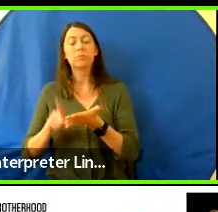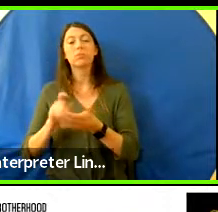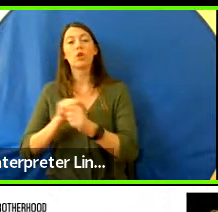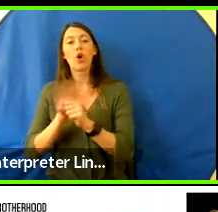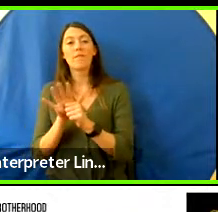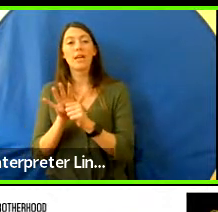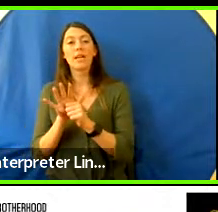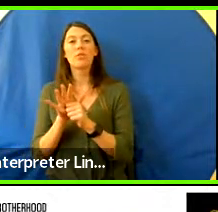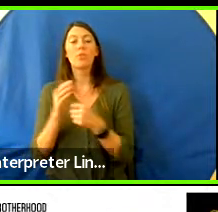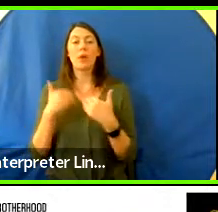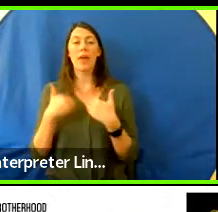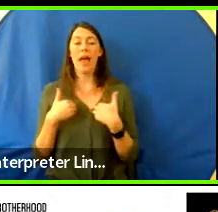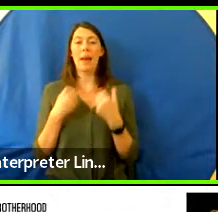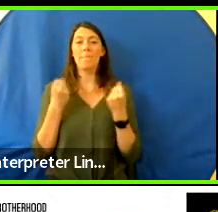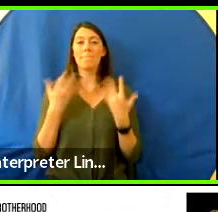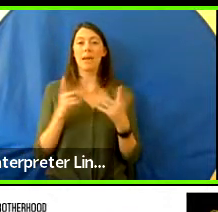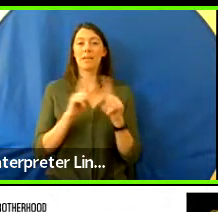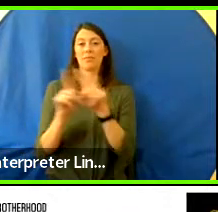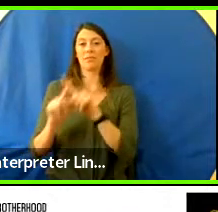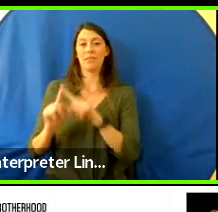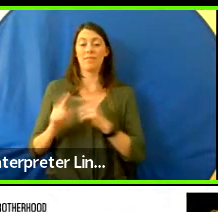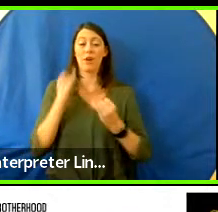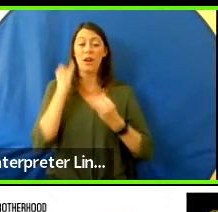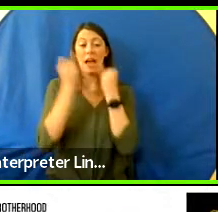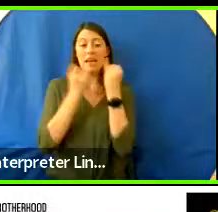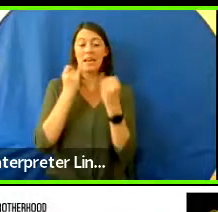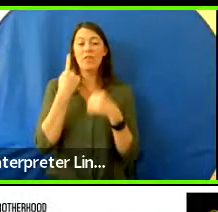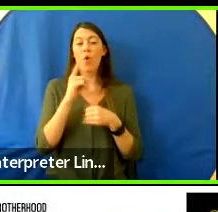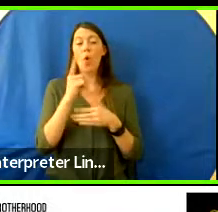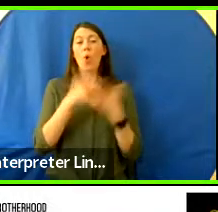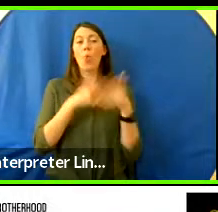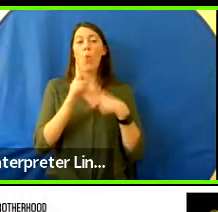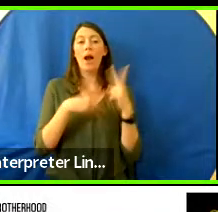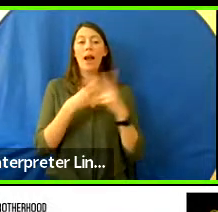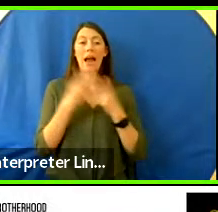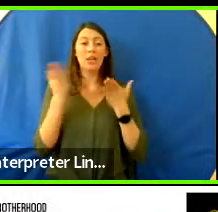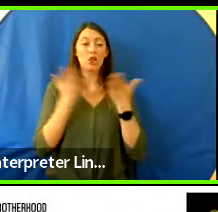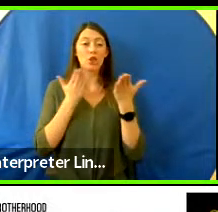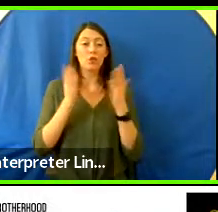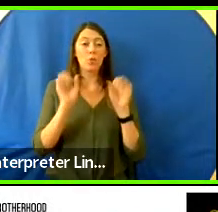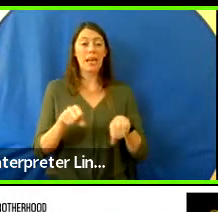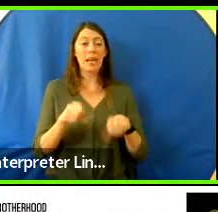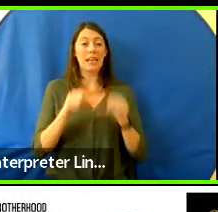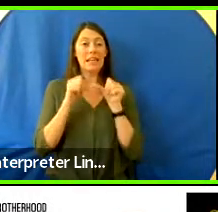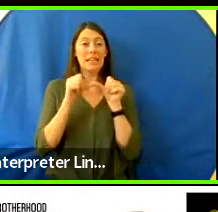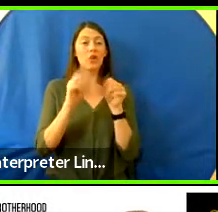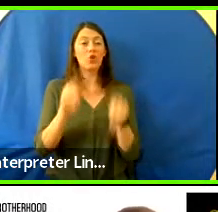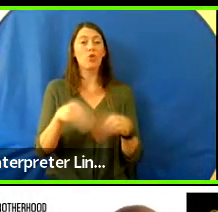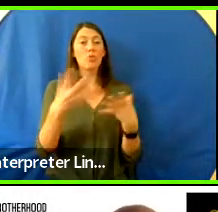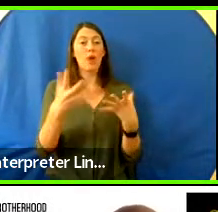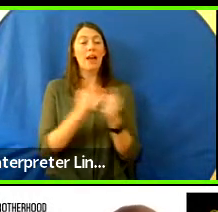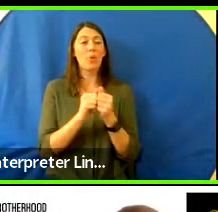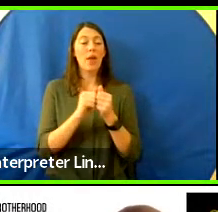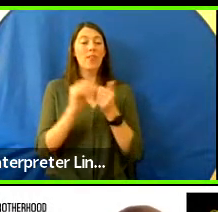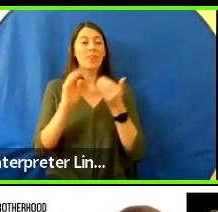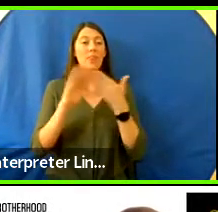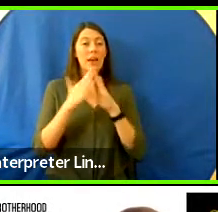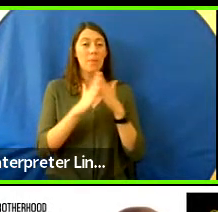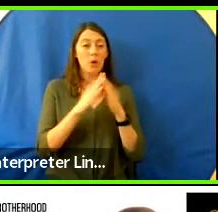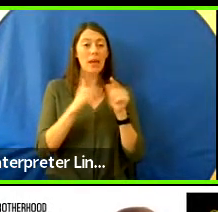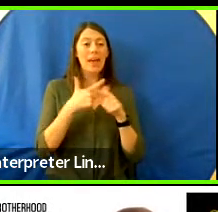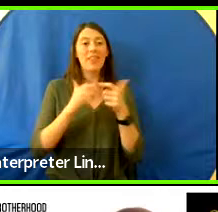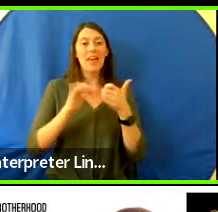the types of services that could continue to be provided through these mechanisms, where communication lines